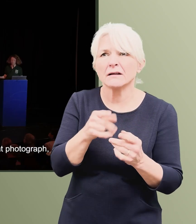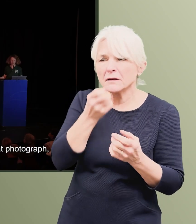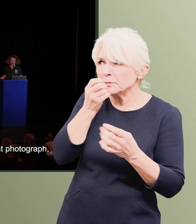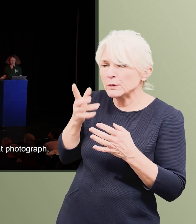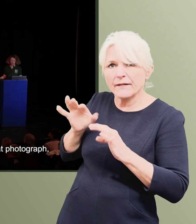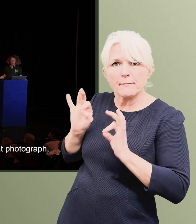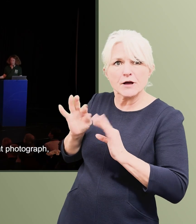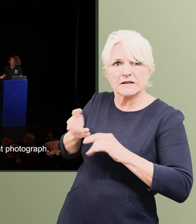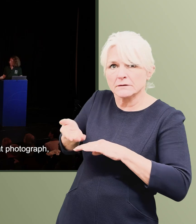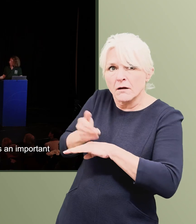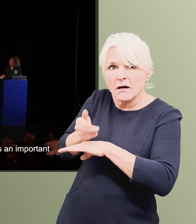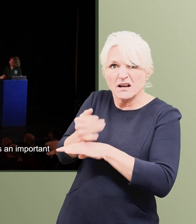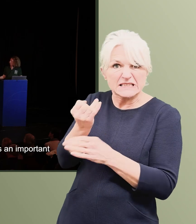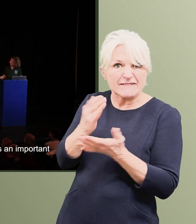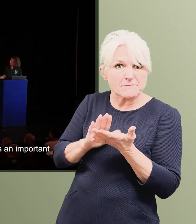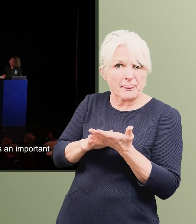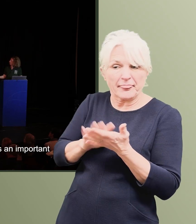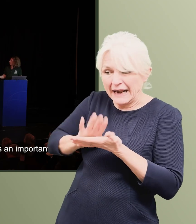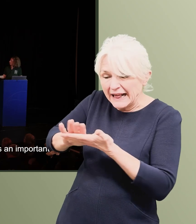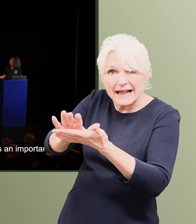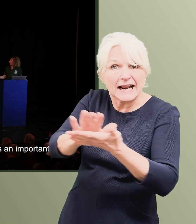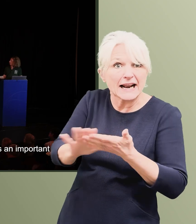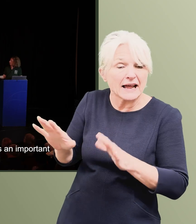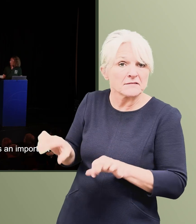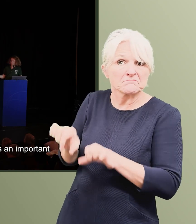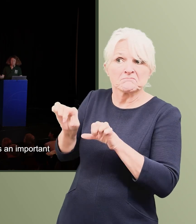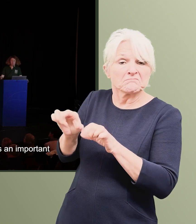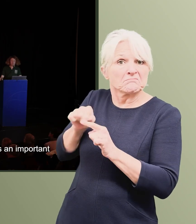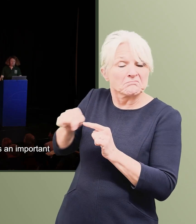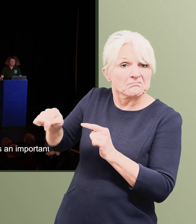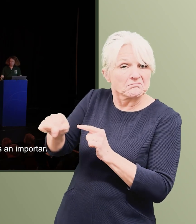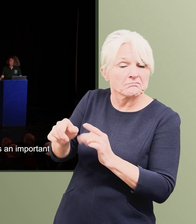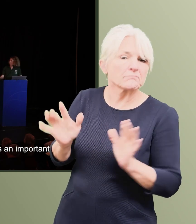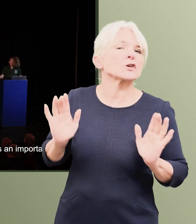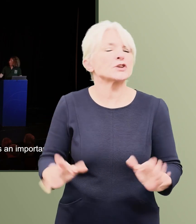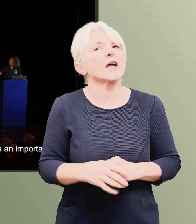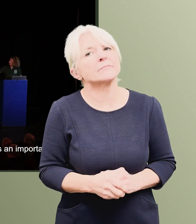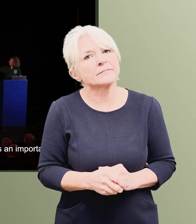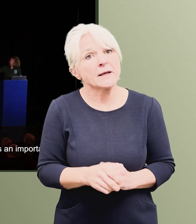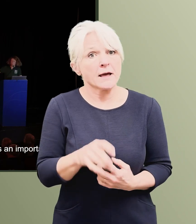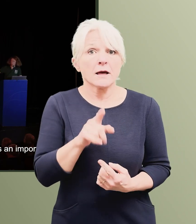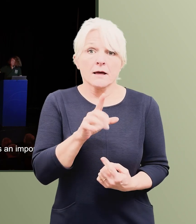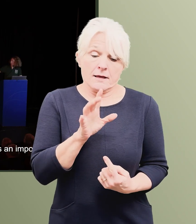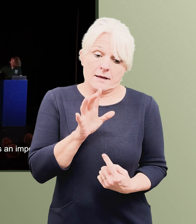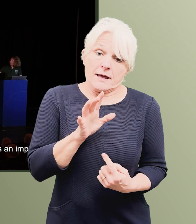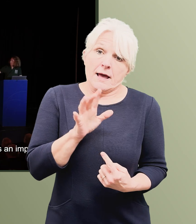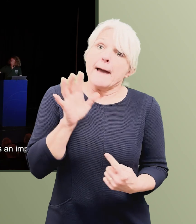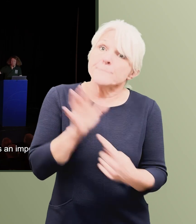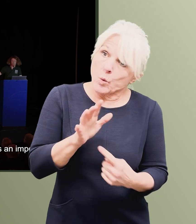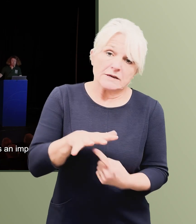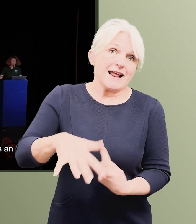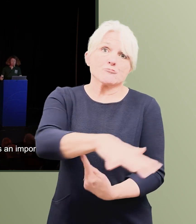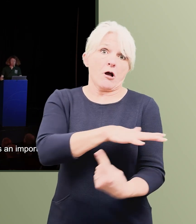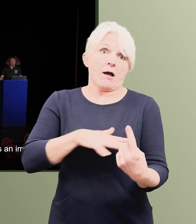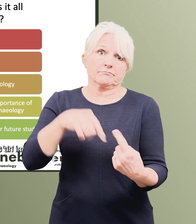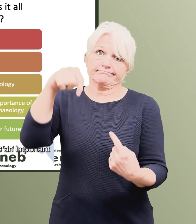actually this is just on the peripheral bit. So what can we say? Well, we can say it's an important place and